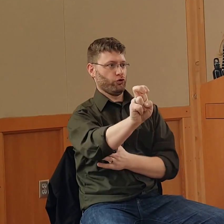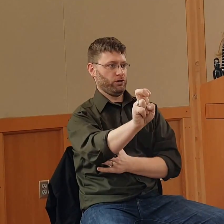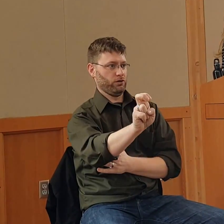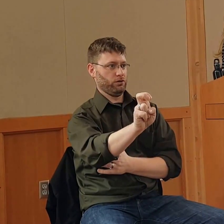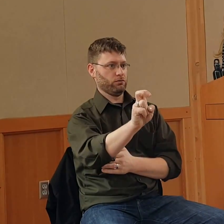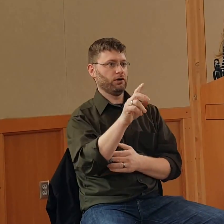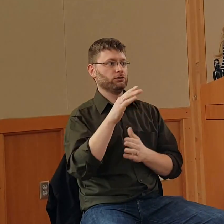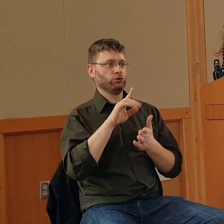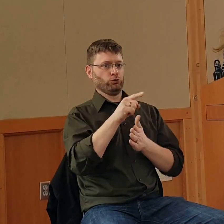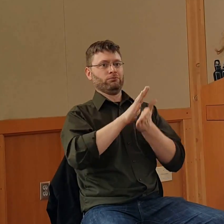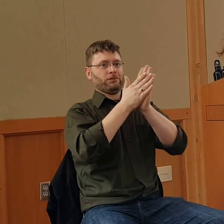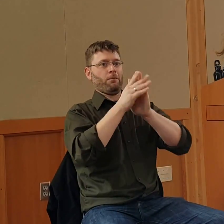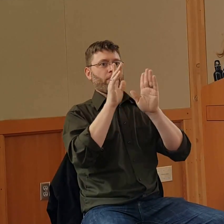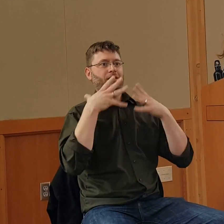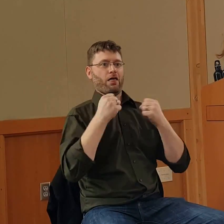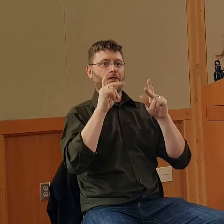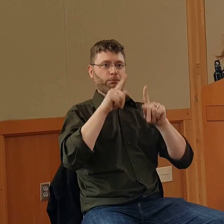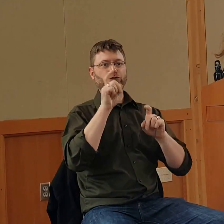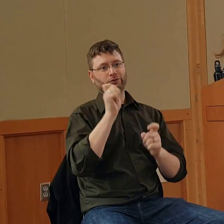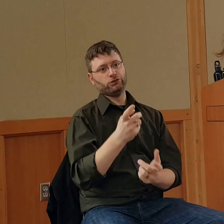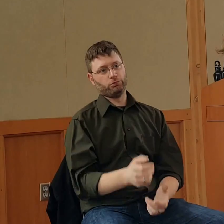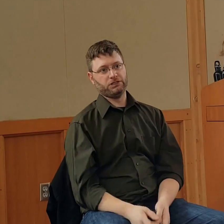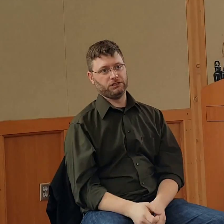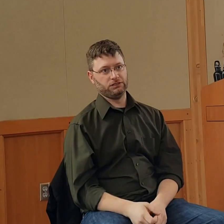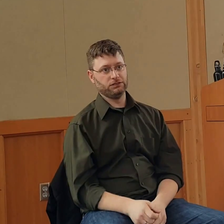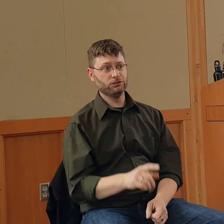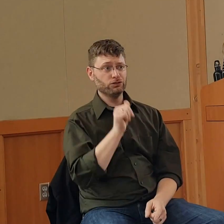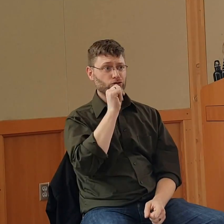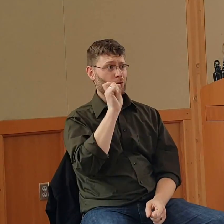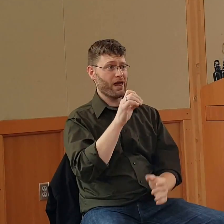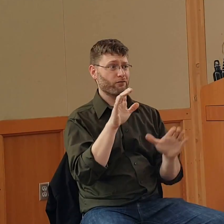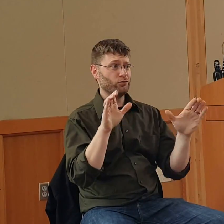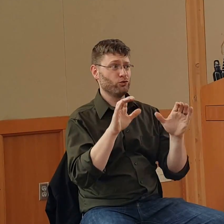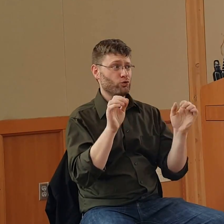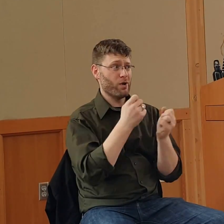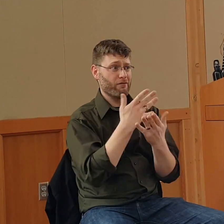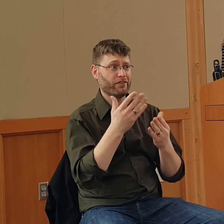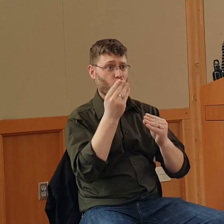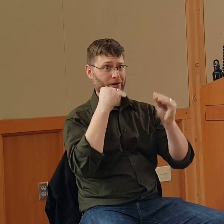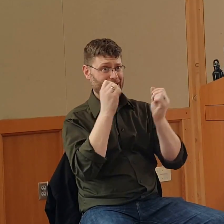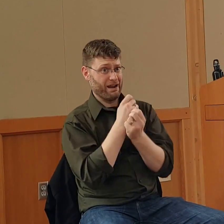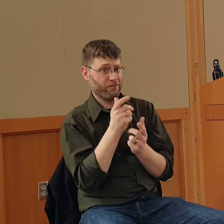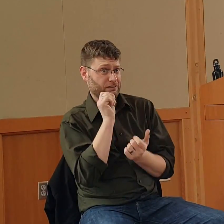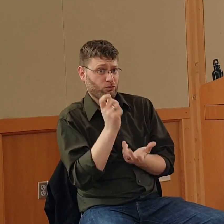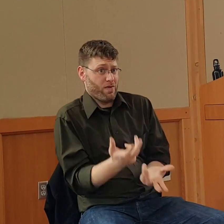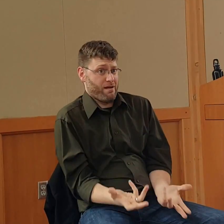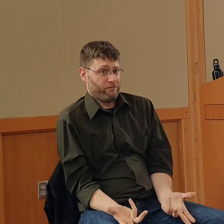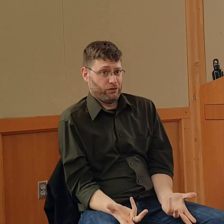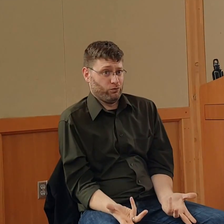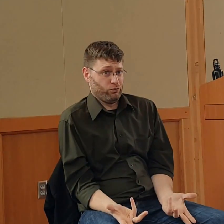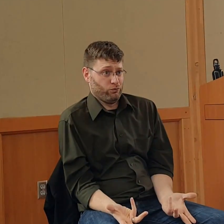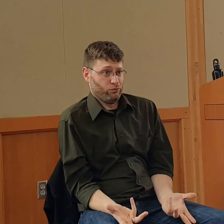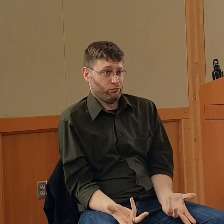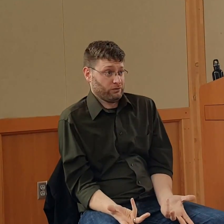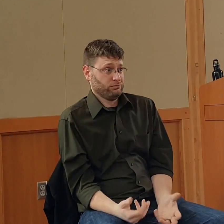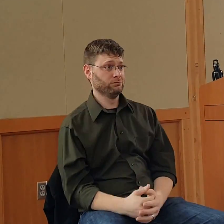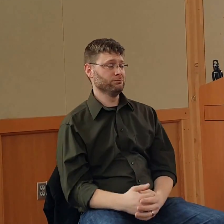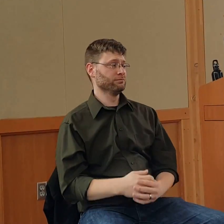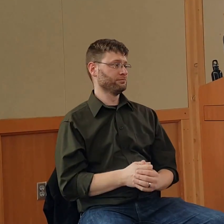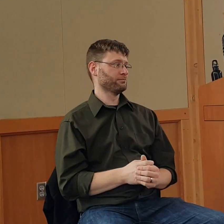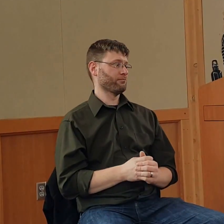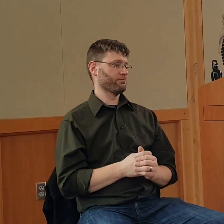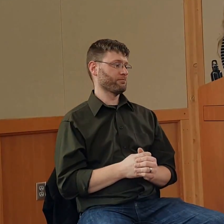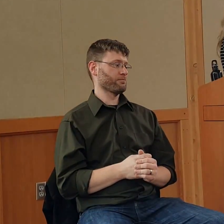doesn't make any sense to do nothing at all because we think we have to do everything. Does that make sense? And I think what is so beautiful about that